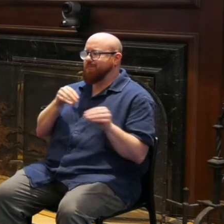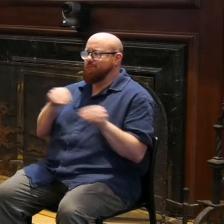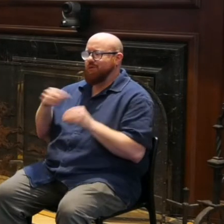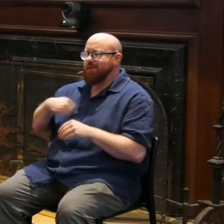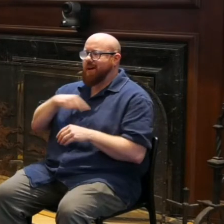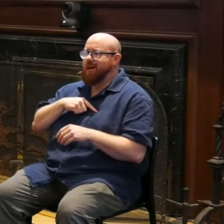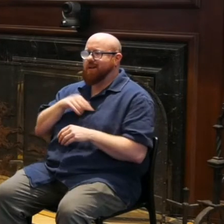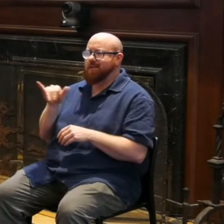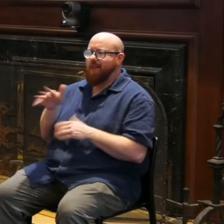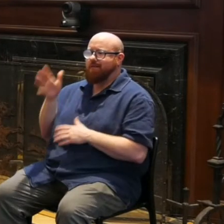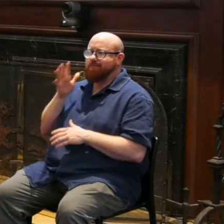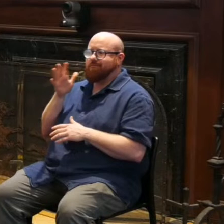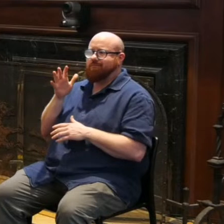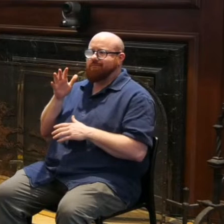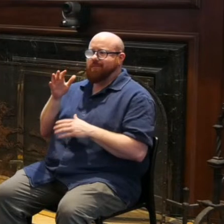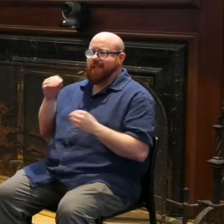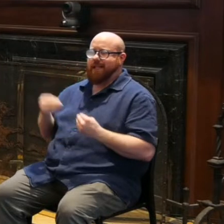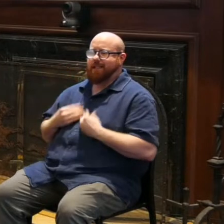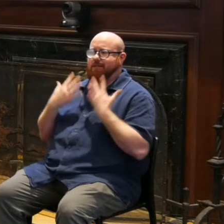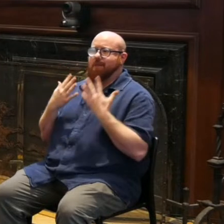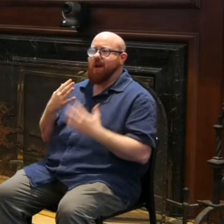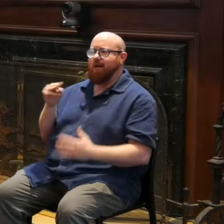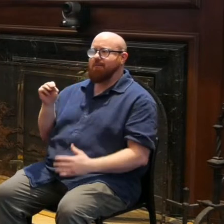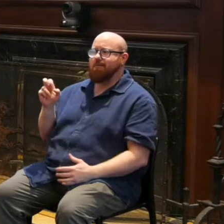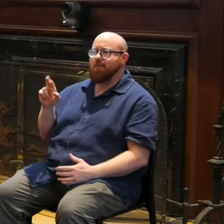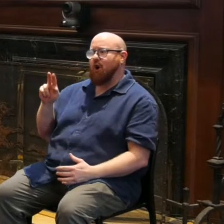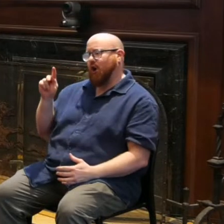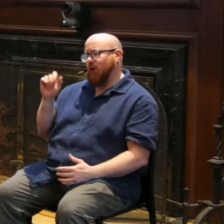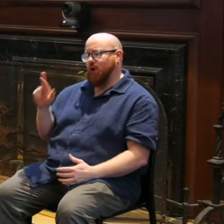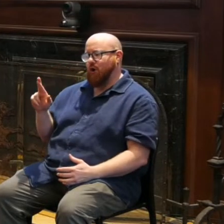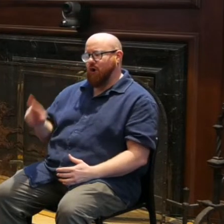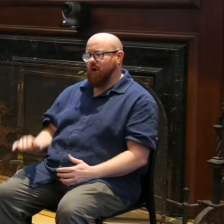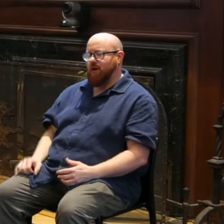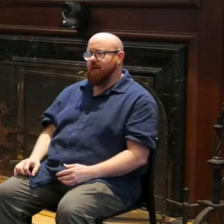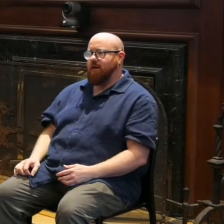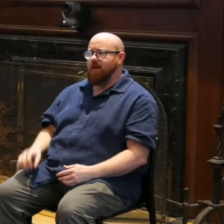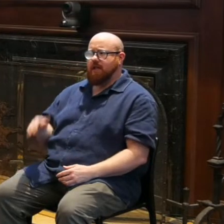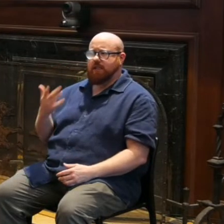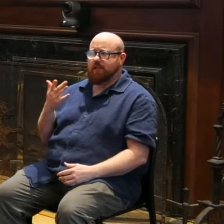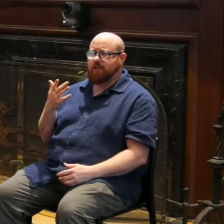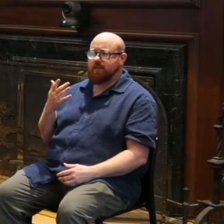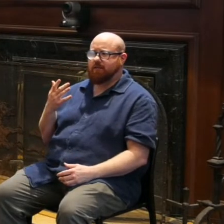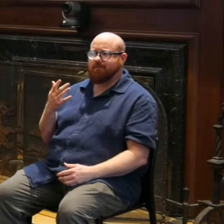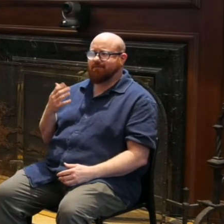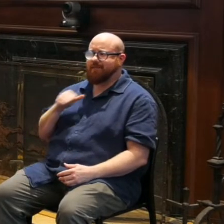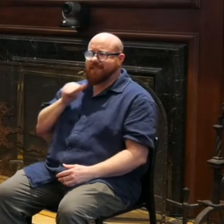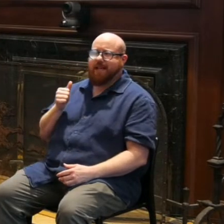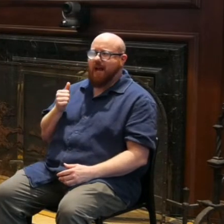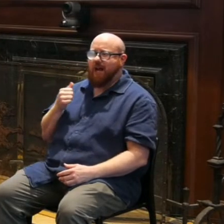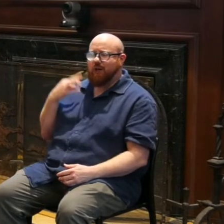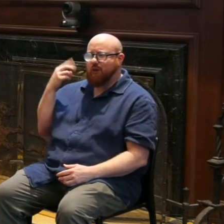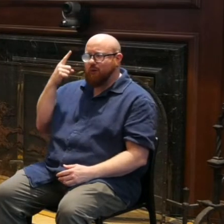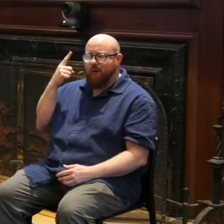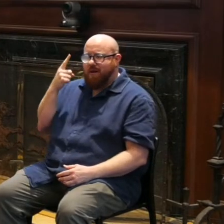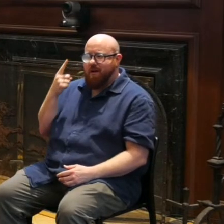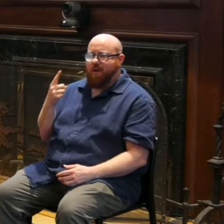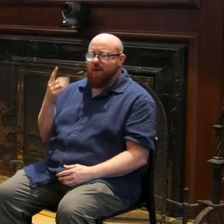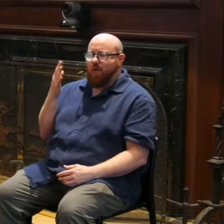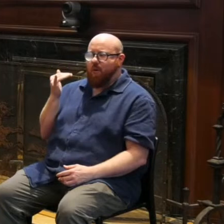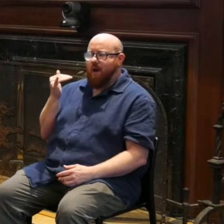they inspired martyrs. Small wonder then we're mystified when some obscure remnant, flawed as